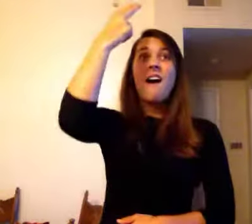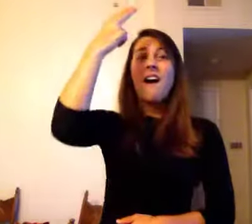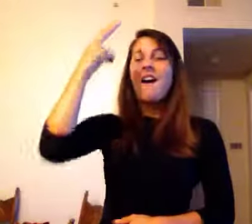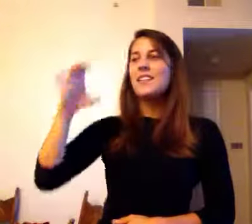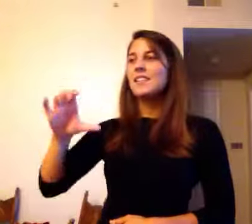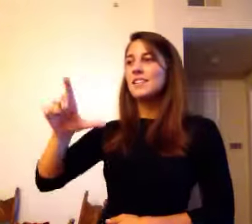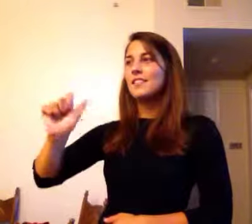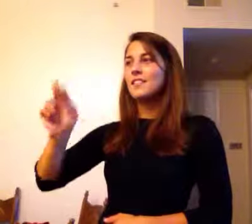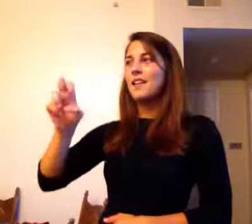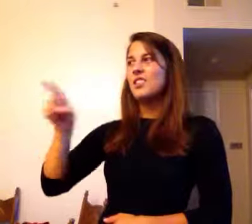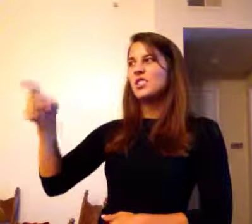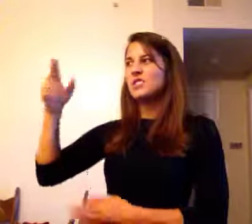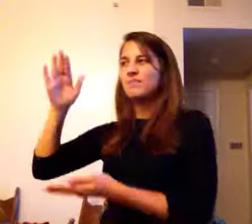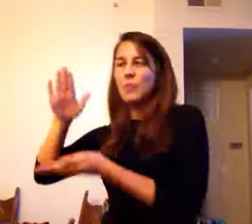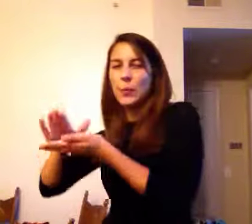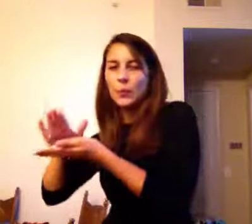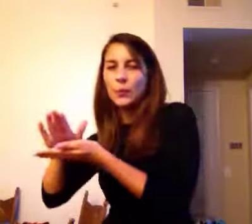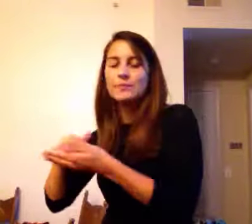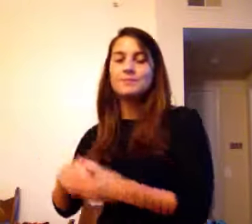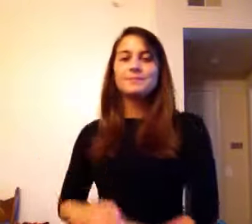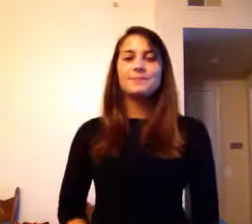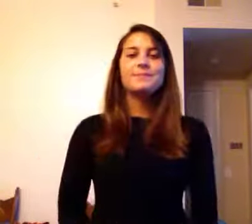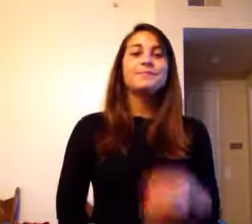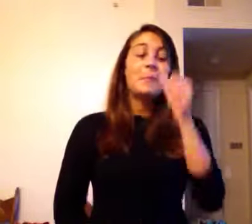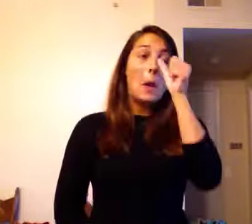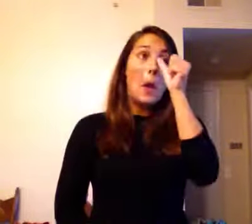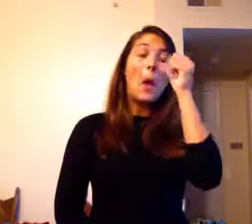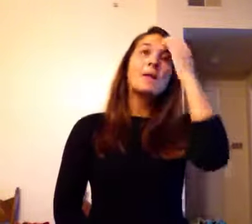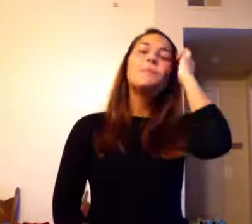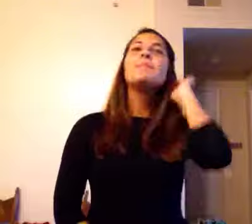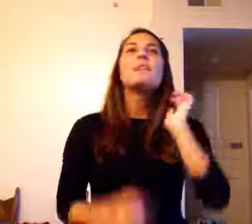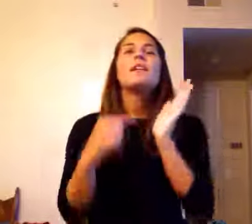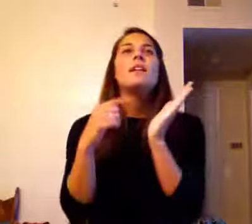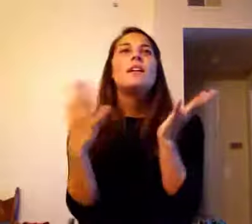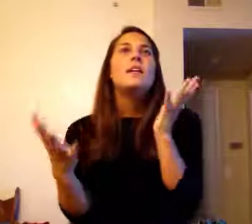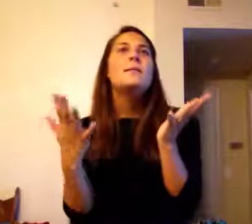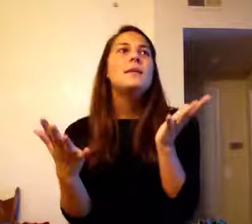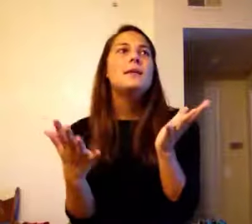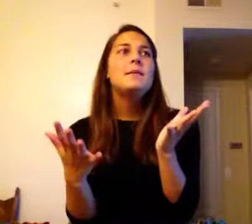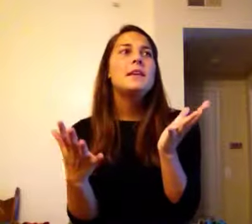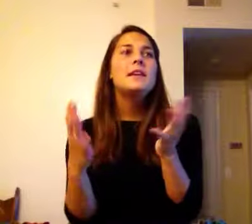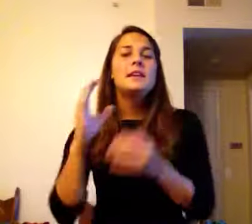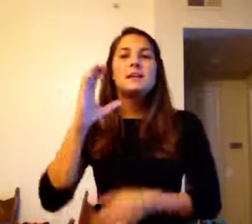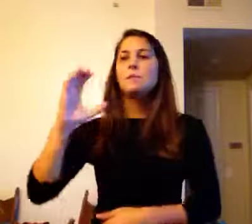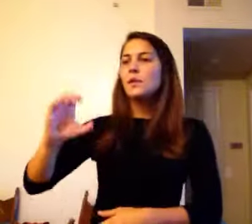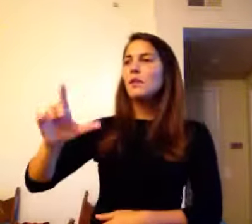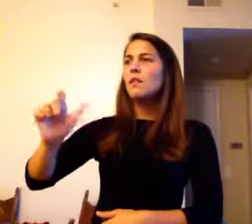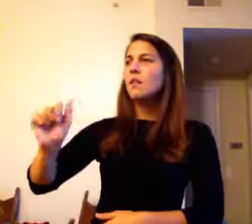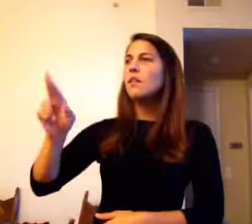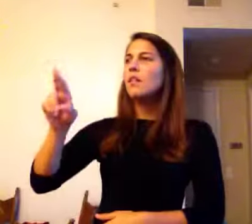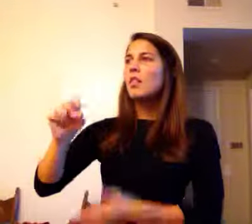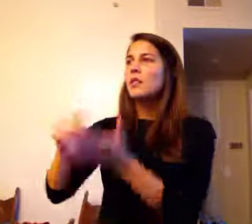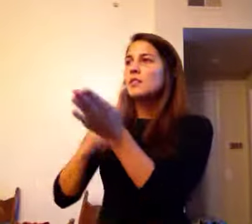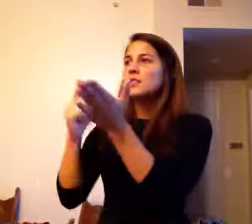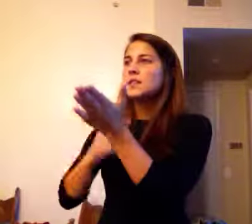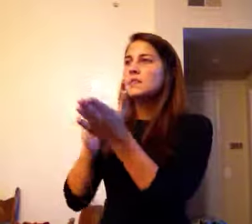example, maybe there are some limited contexts that make Claire feel really anxious or cause her to abandon her